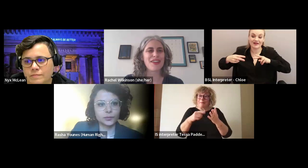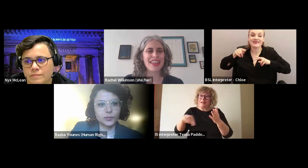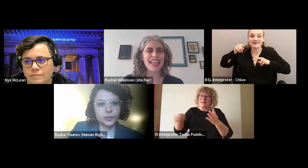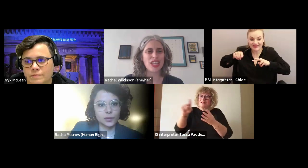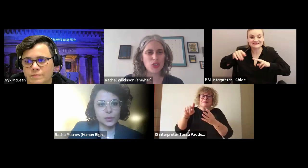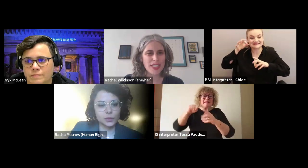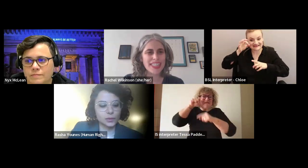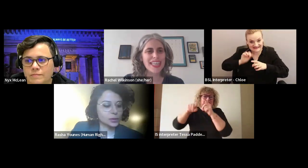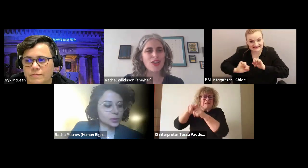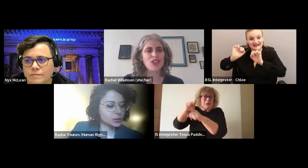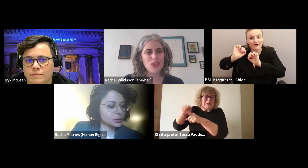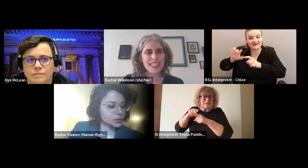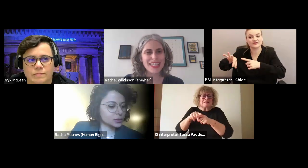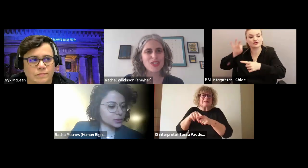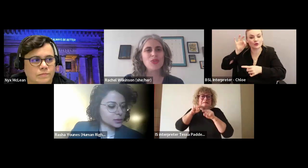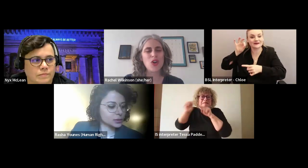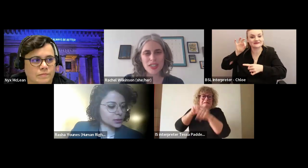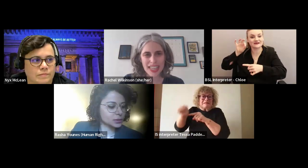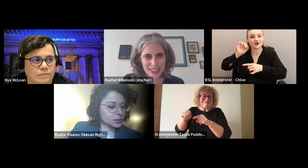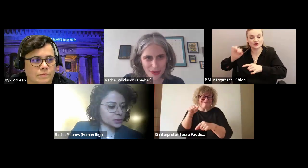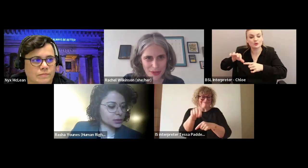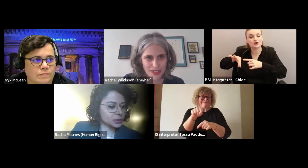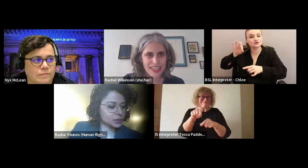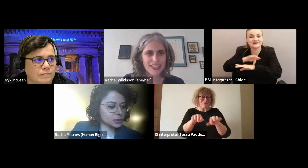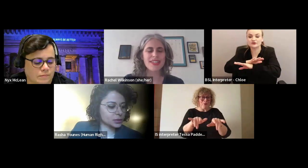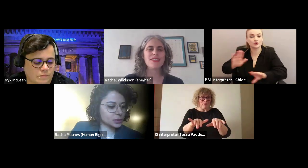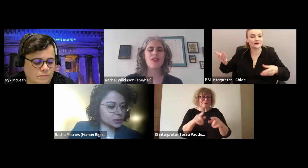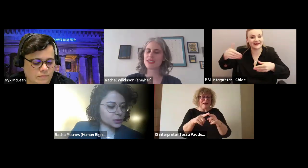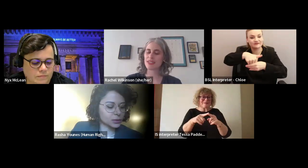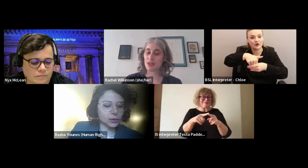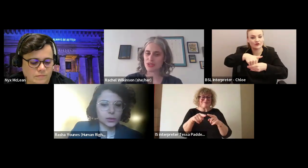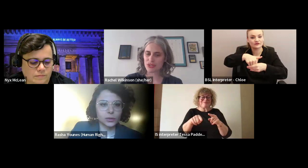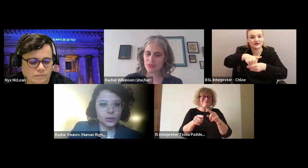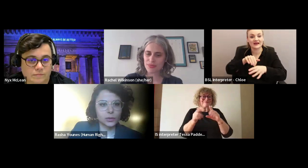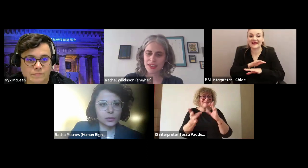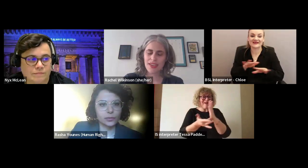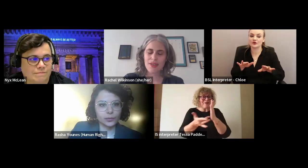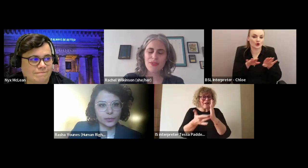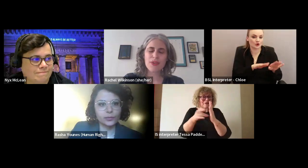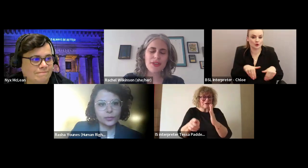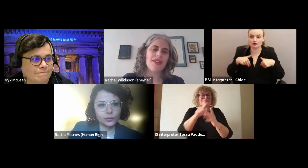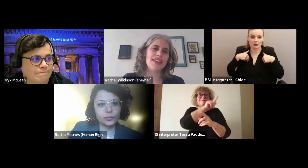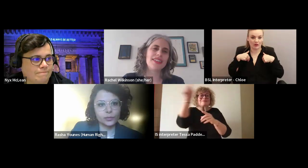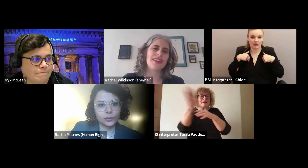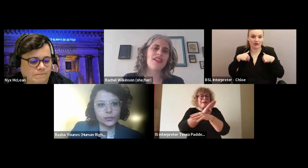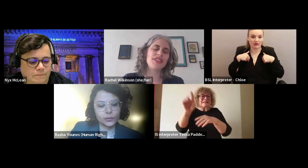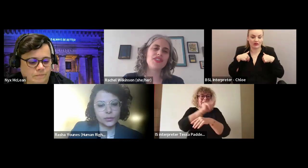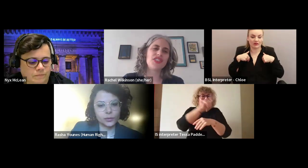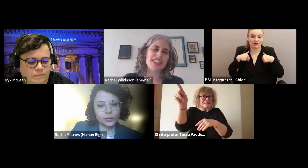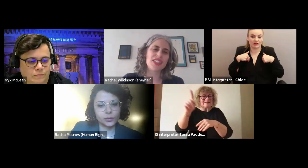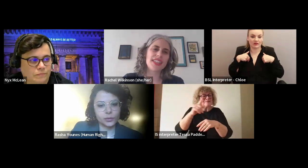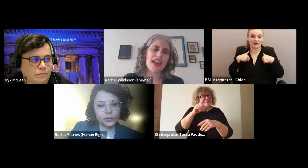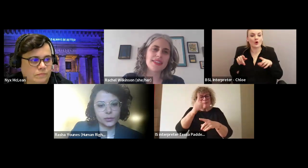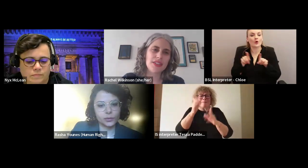and that is a very clear choice that they are choosing to not get involved. So it's not so neutral. We've also heard that there are